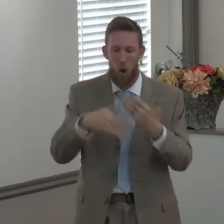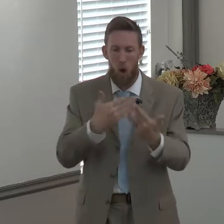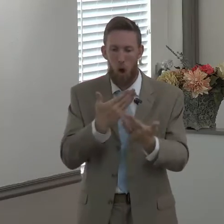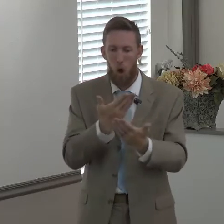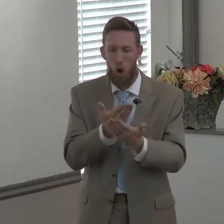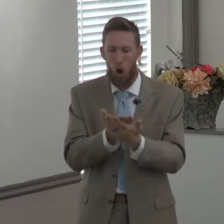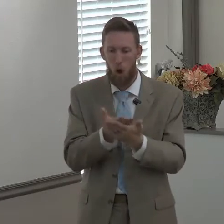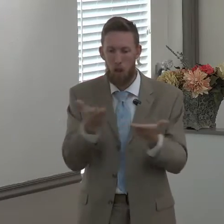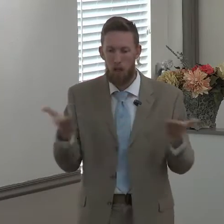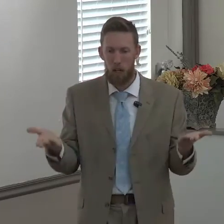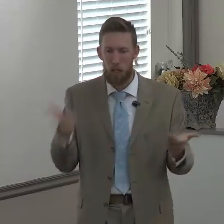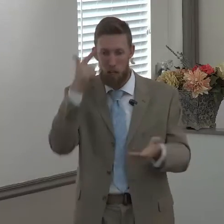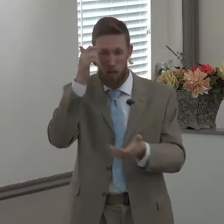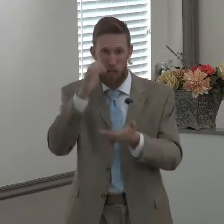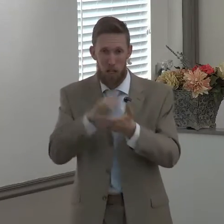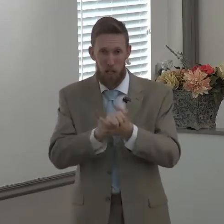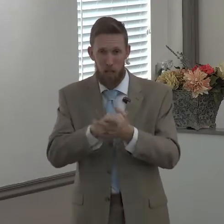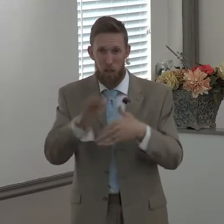Sacrificial love gives victory.